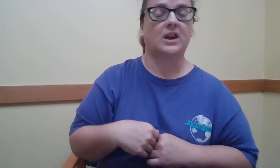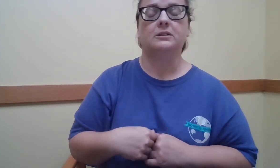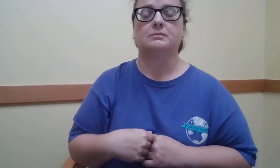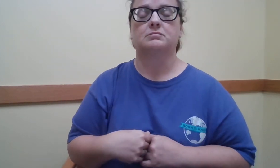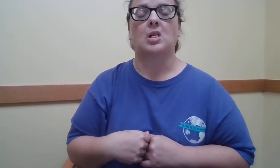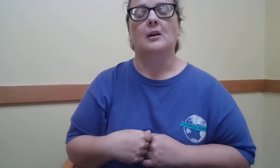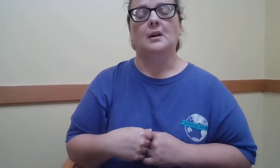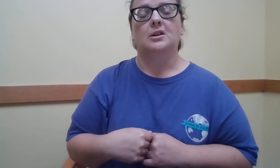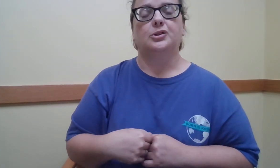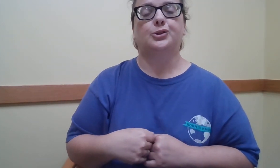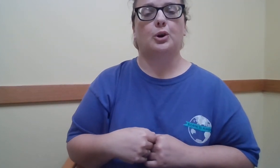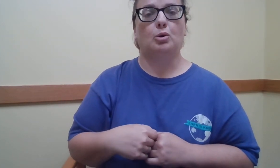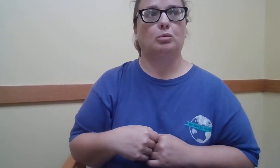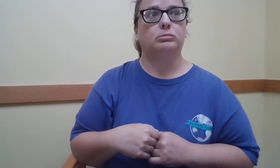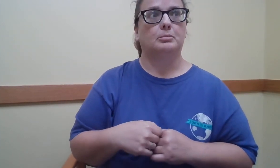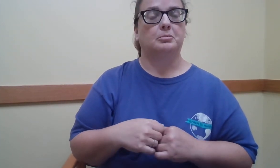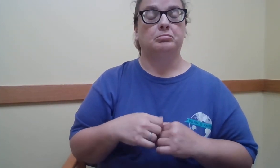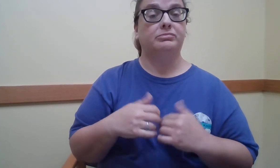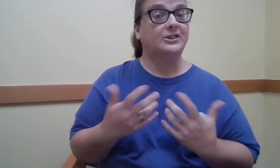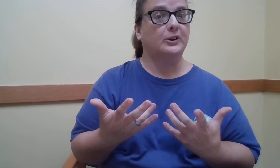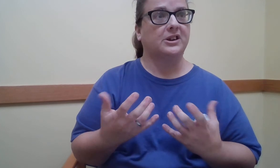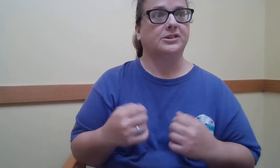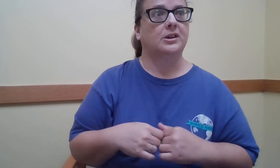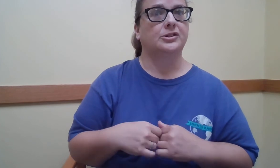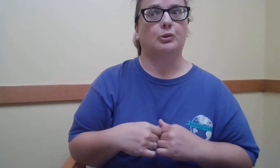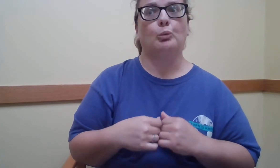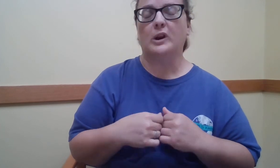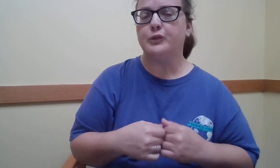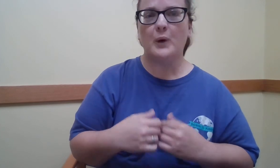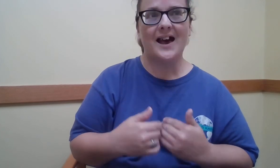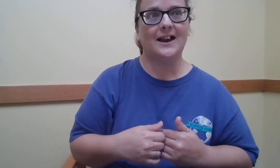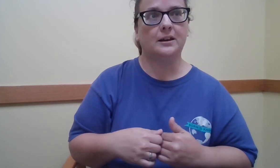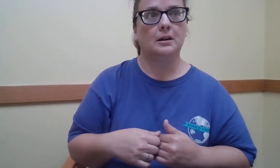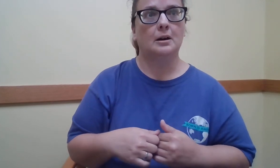okay? So that's what it is. So what if you had